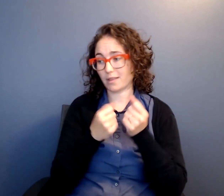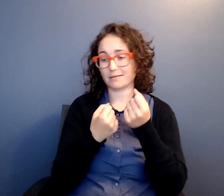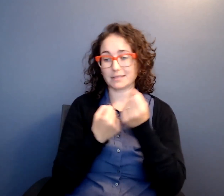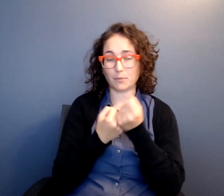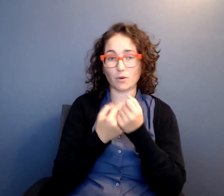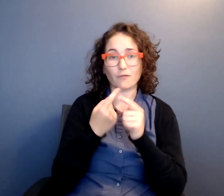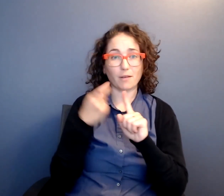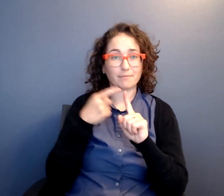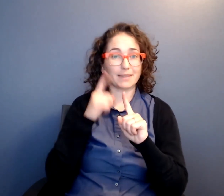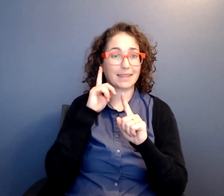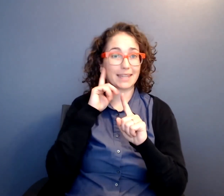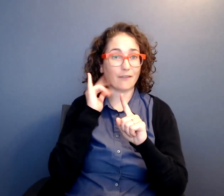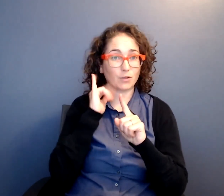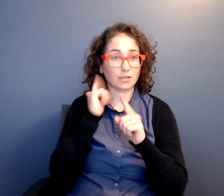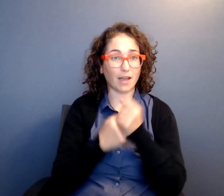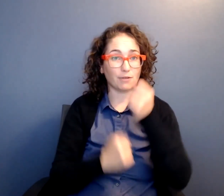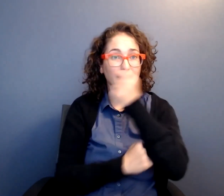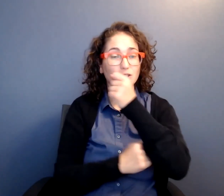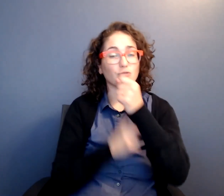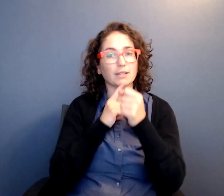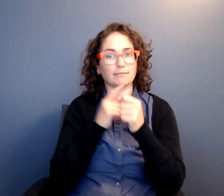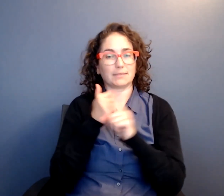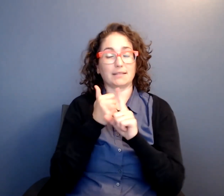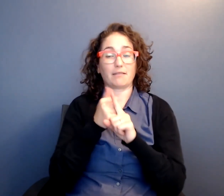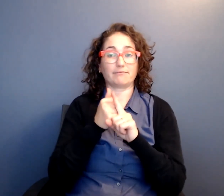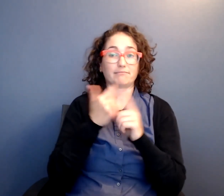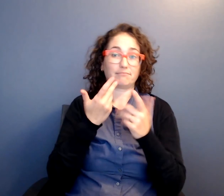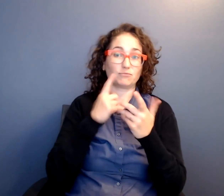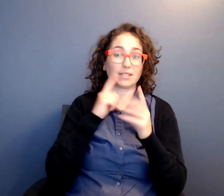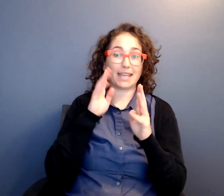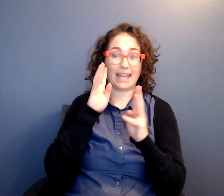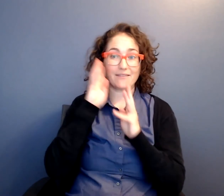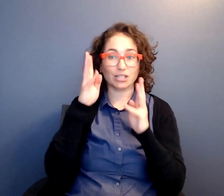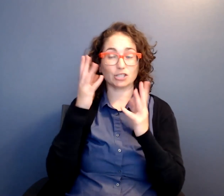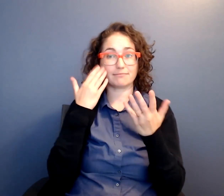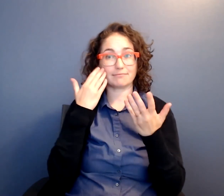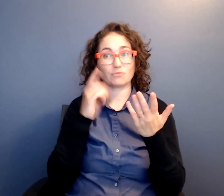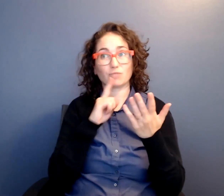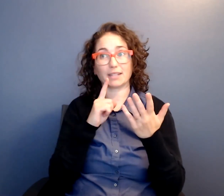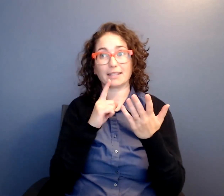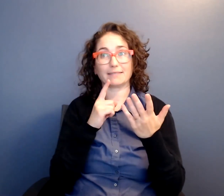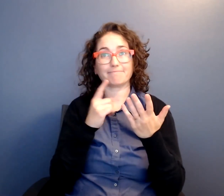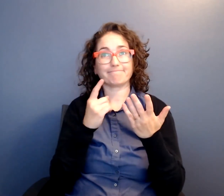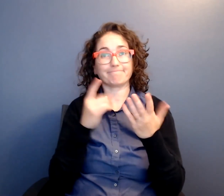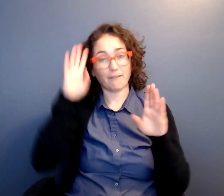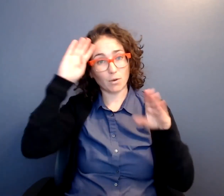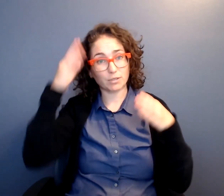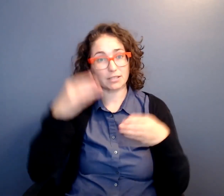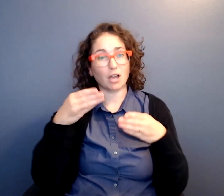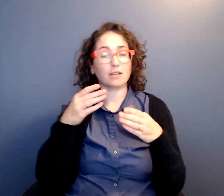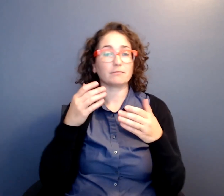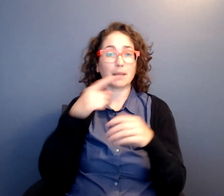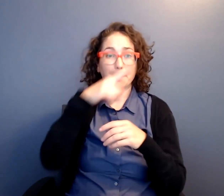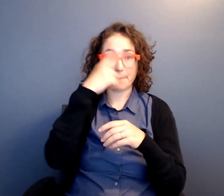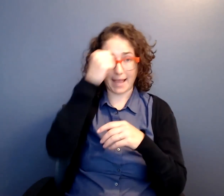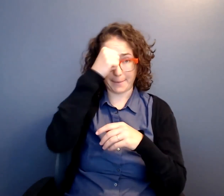California Foundation. It's an innovation which really, again, is focused on bringing Black men